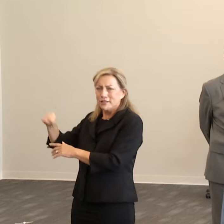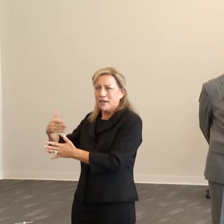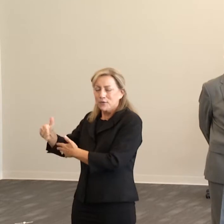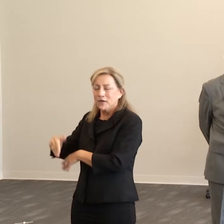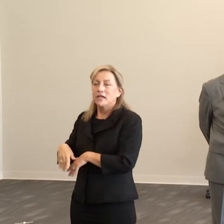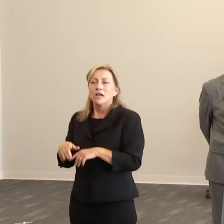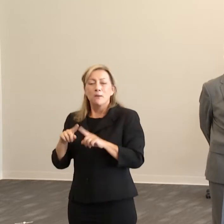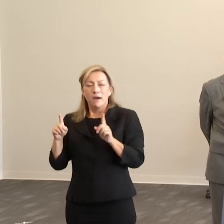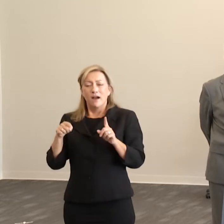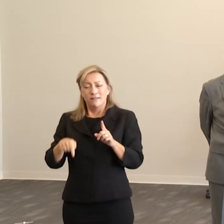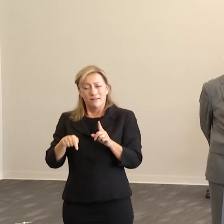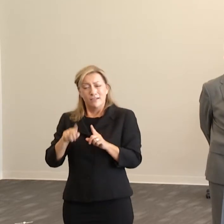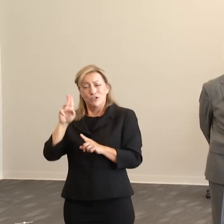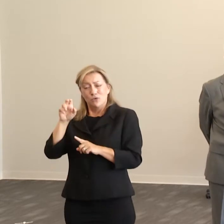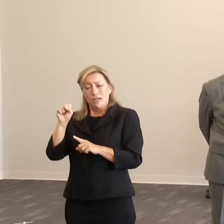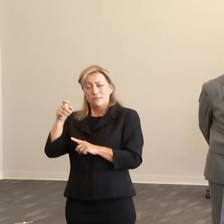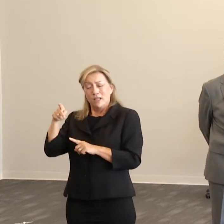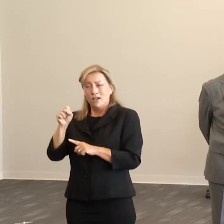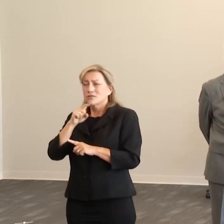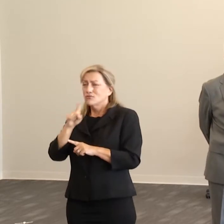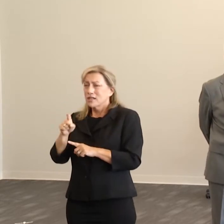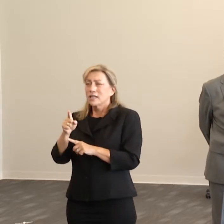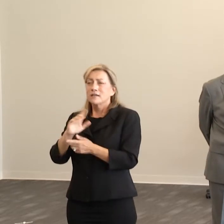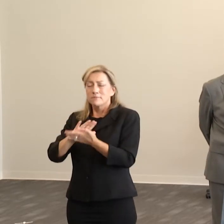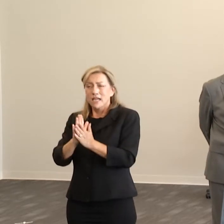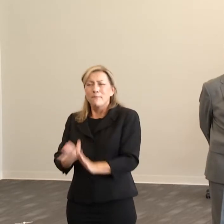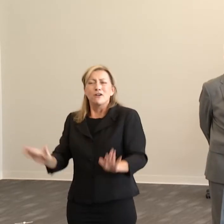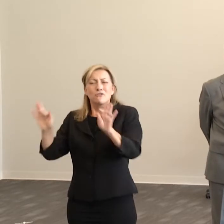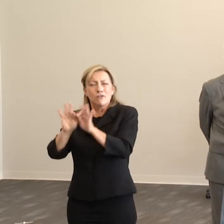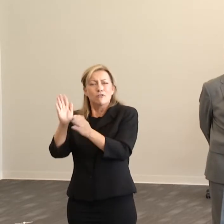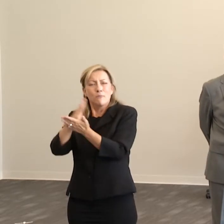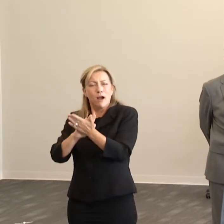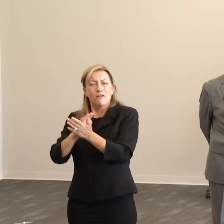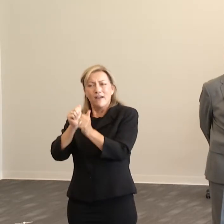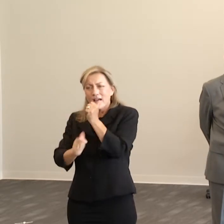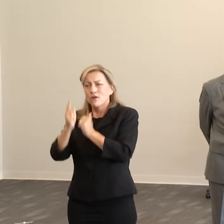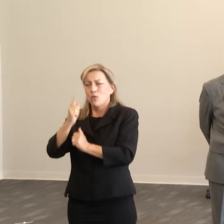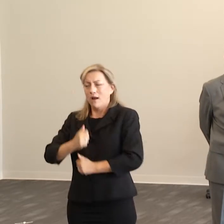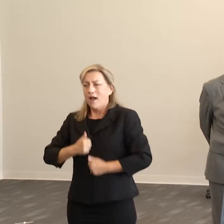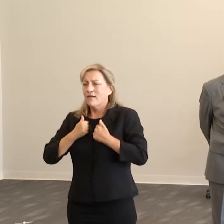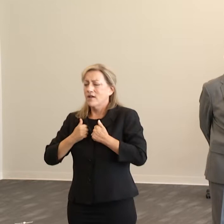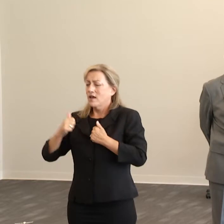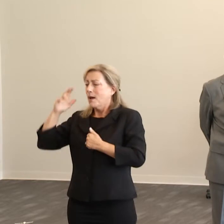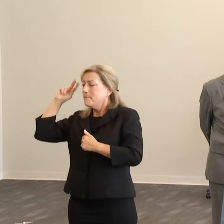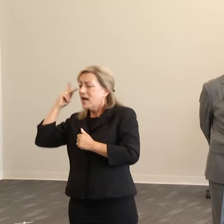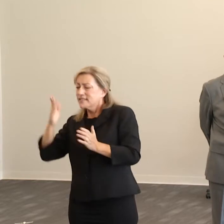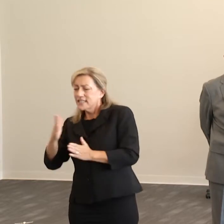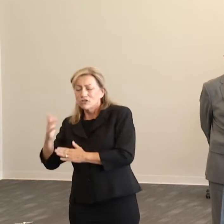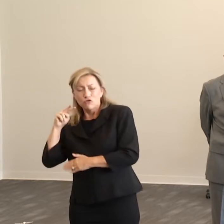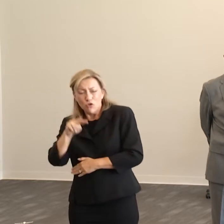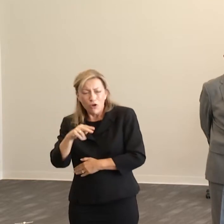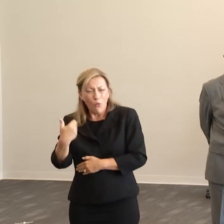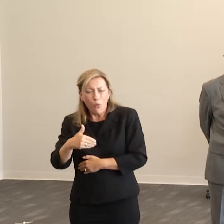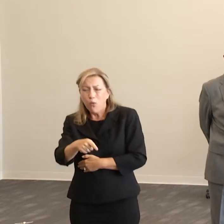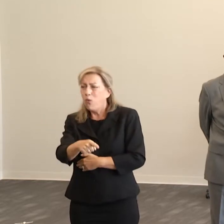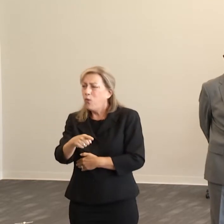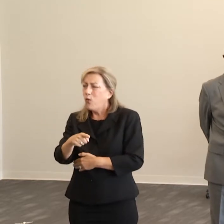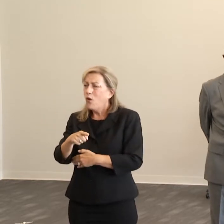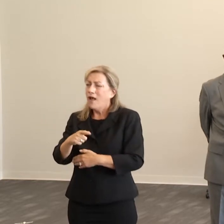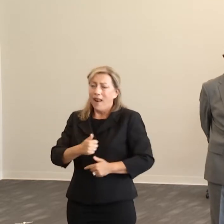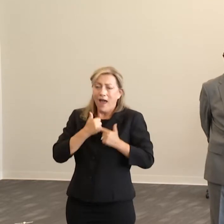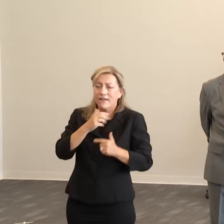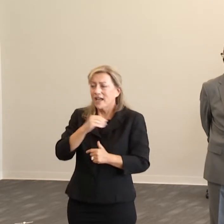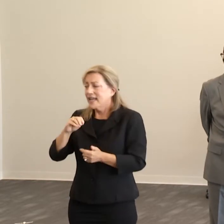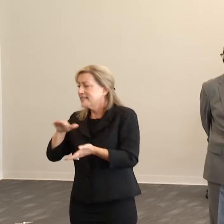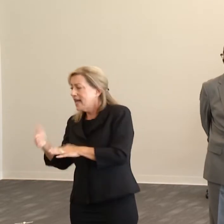has become a critical part of our lives. Politicians look at this postal crisis and say it's a matter of life and death, political